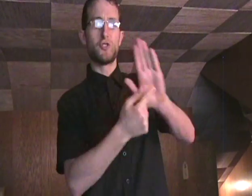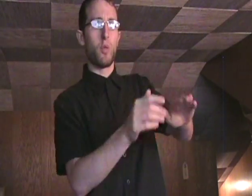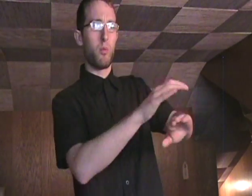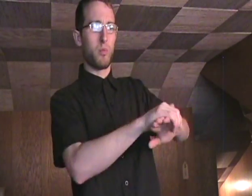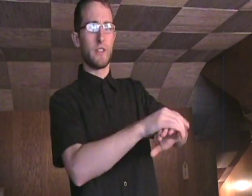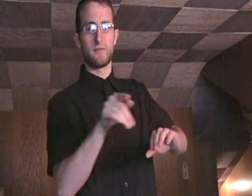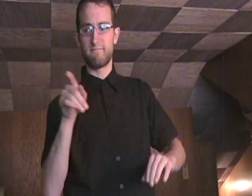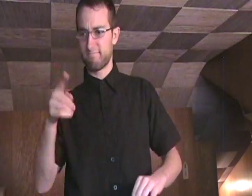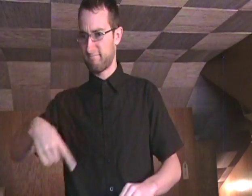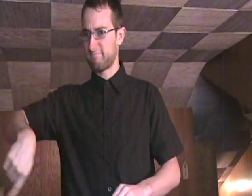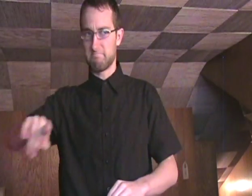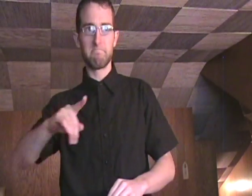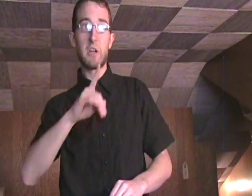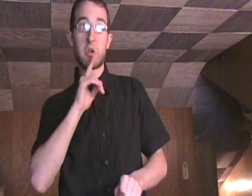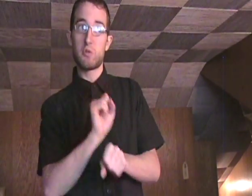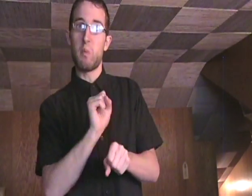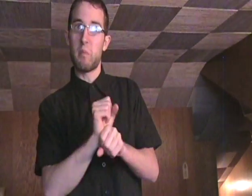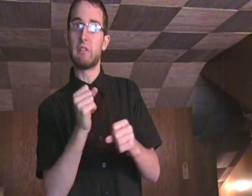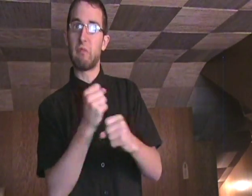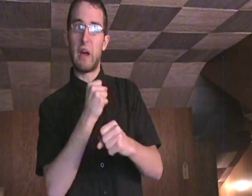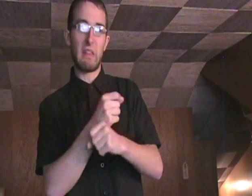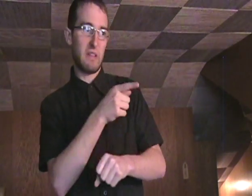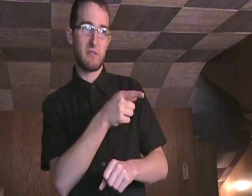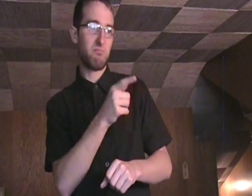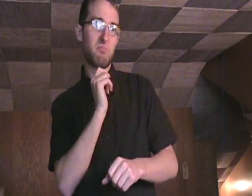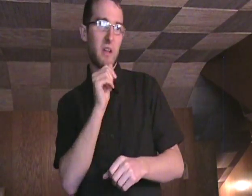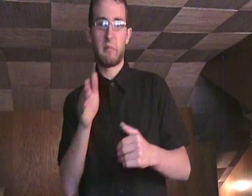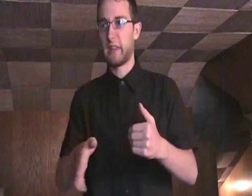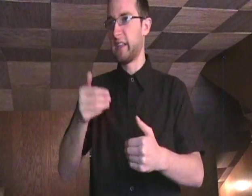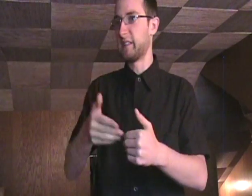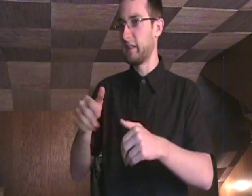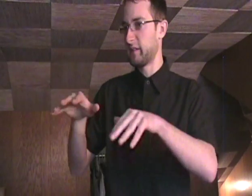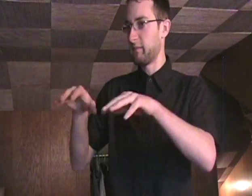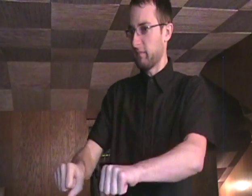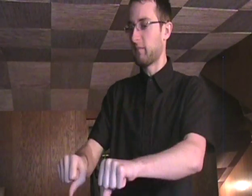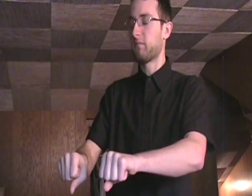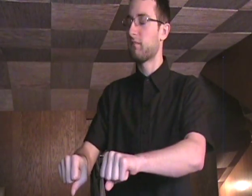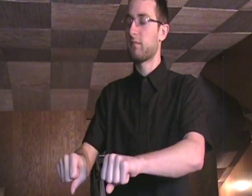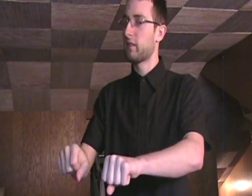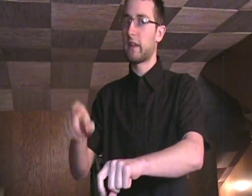fight, and the British aren't going to get this done so easily. Any questions?